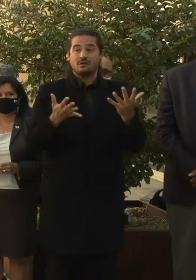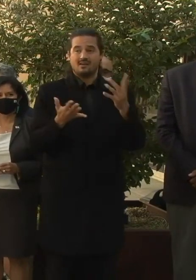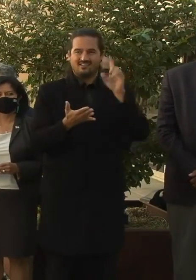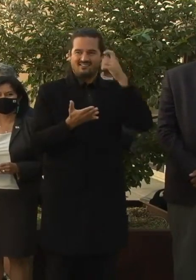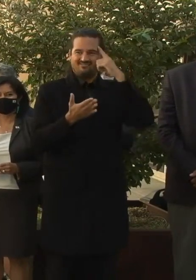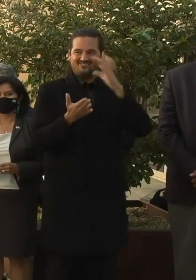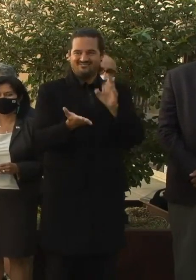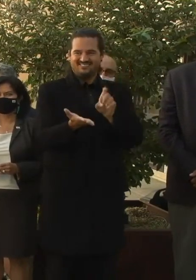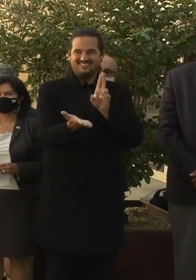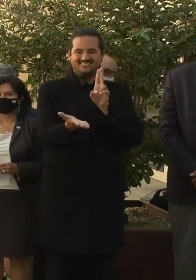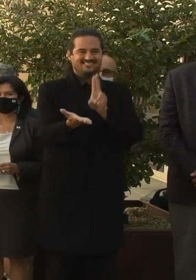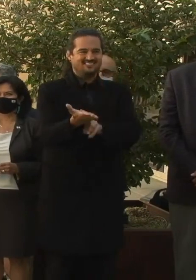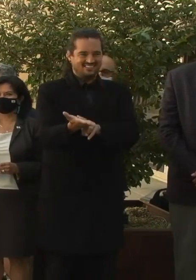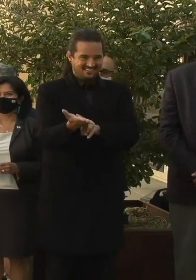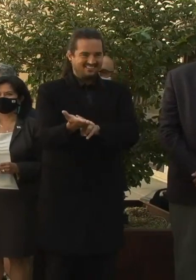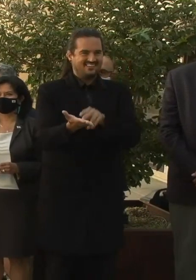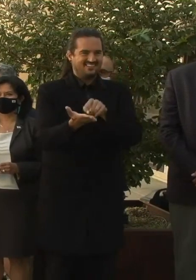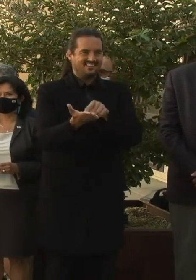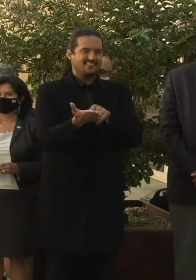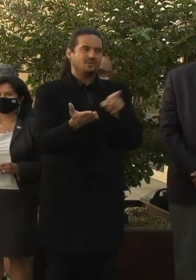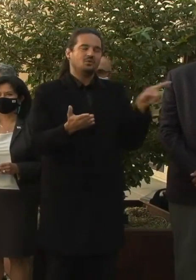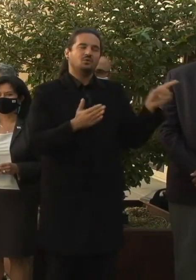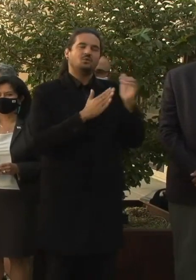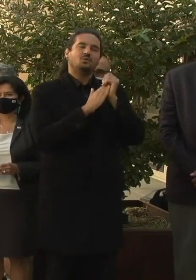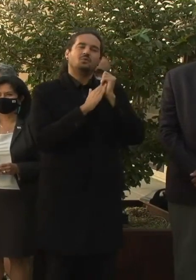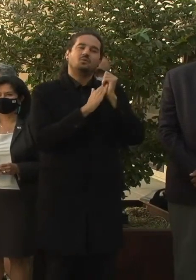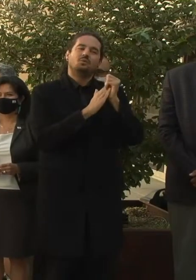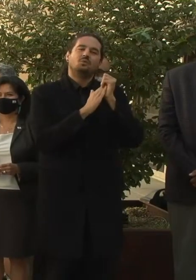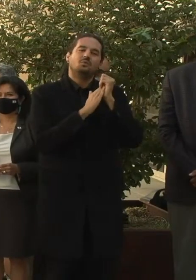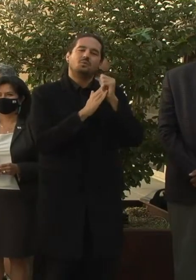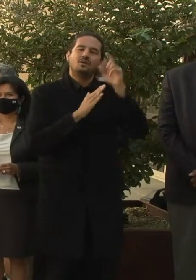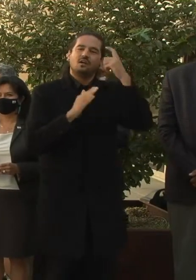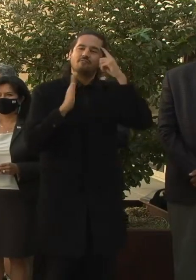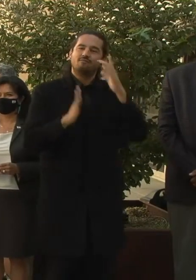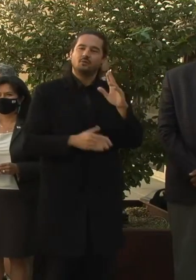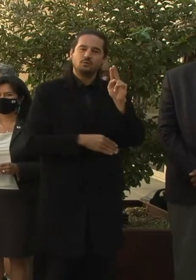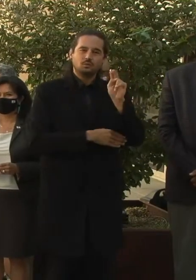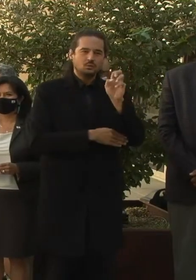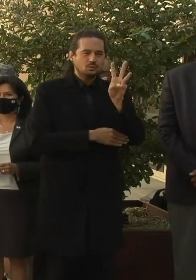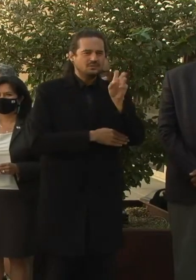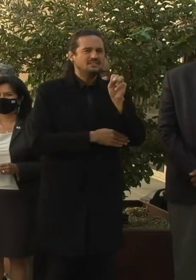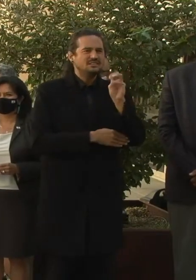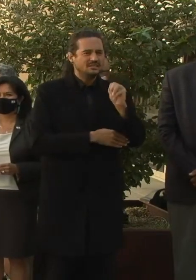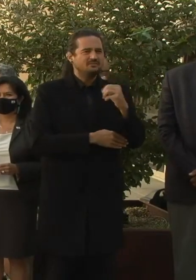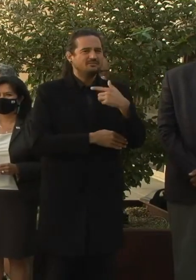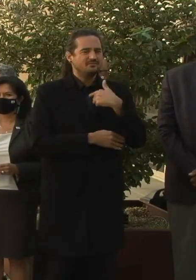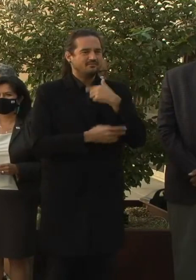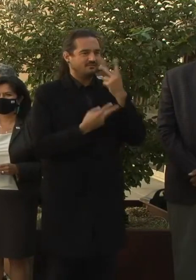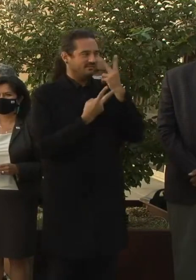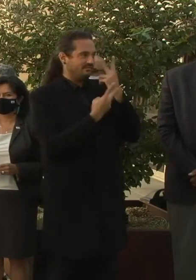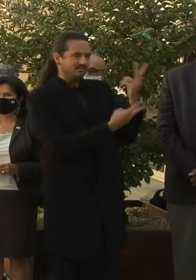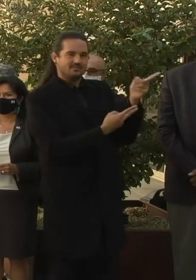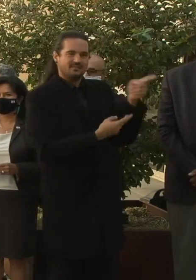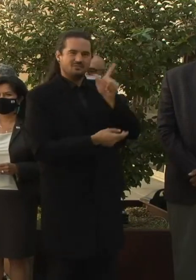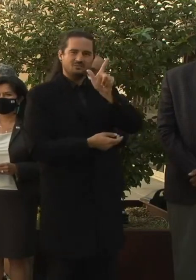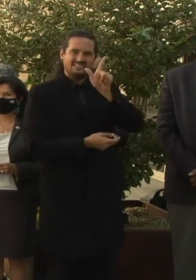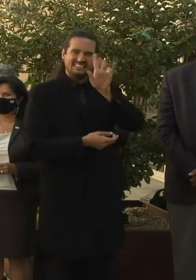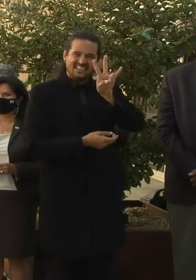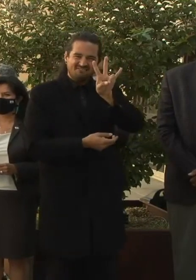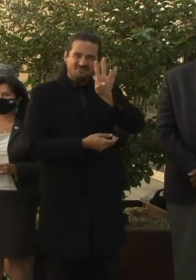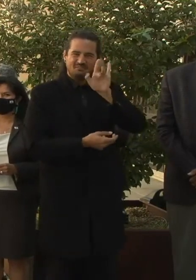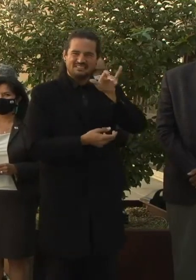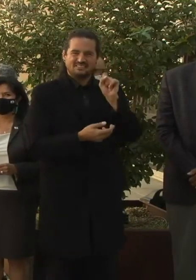with Governor Newsom, and witnessed by the 27 bills. But let me mention a couple of other things. The other thing that the budget